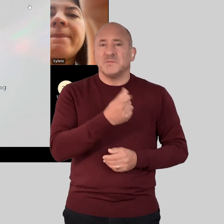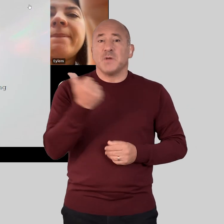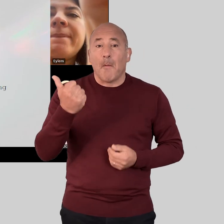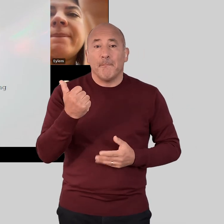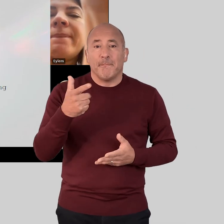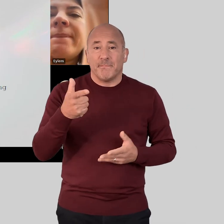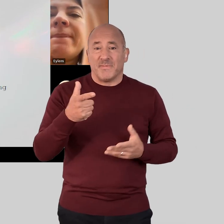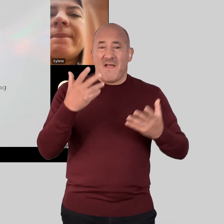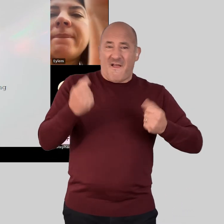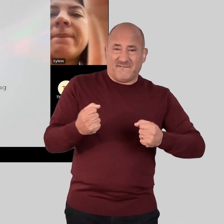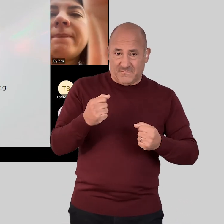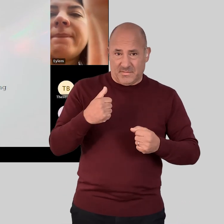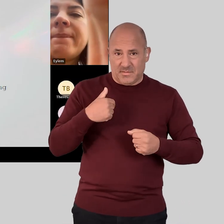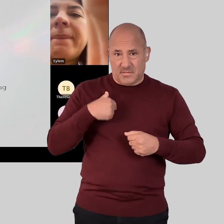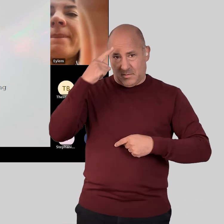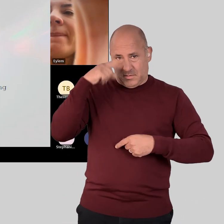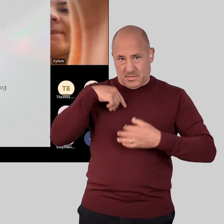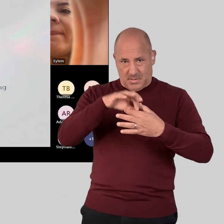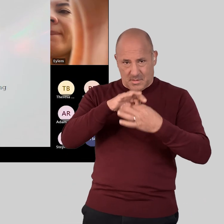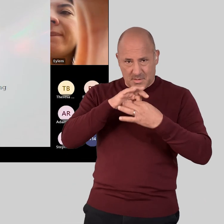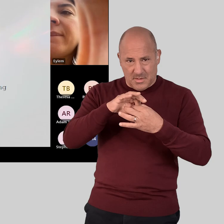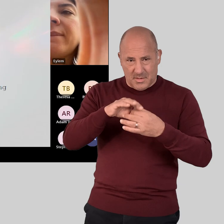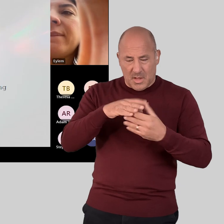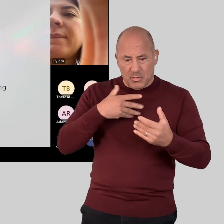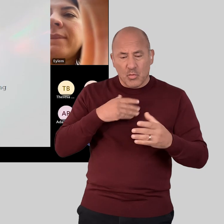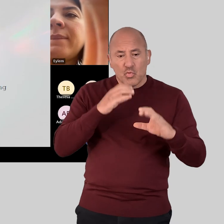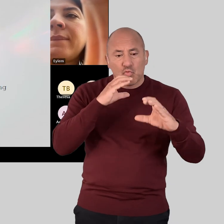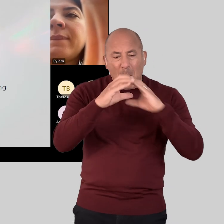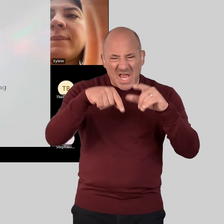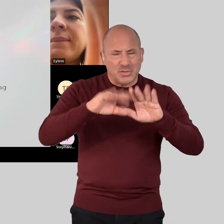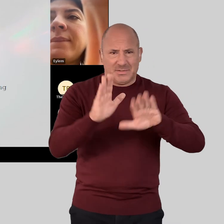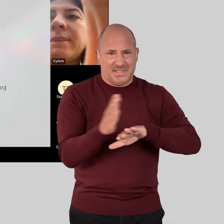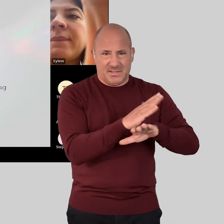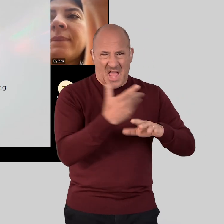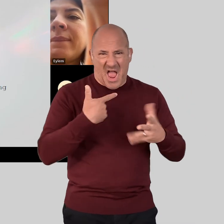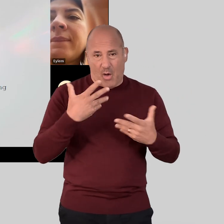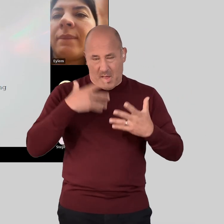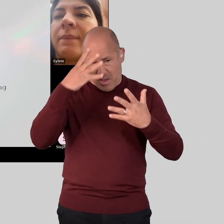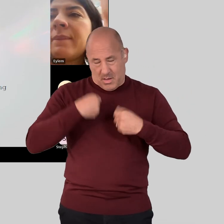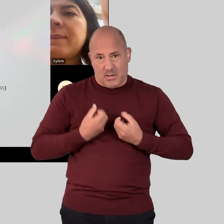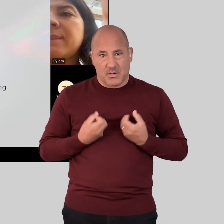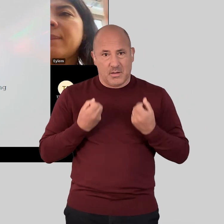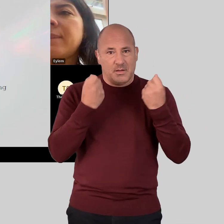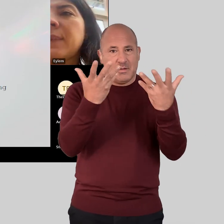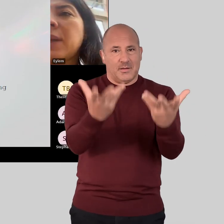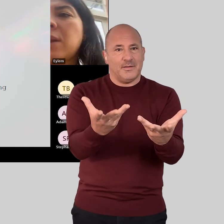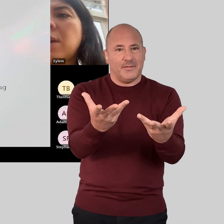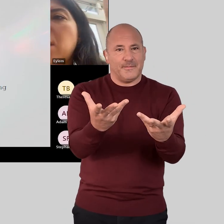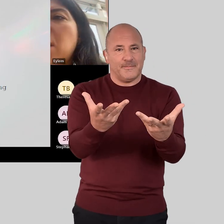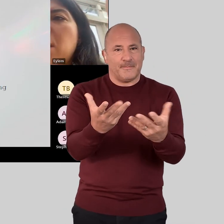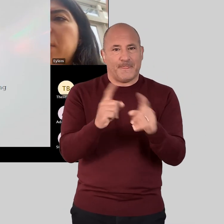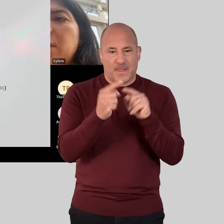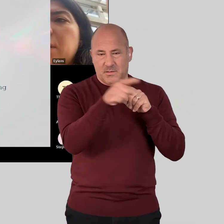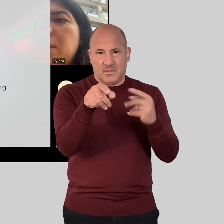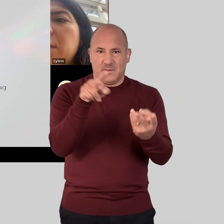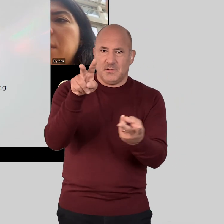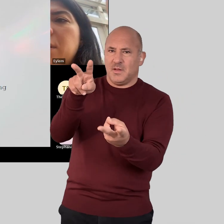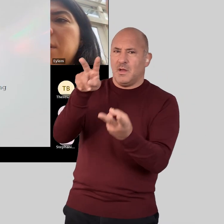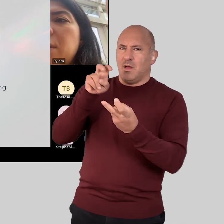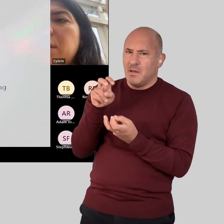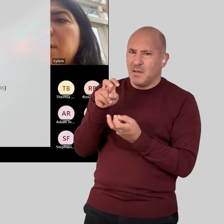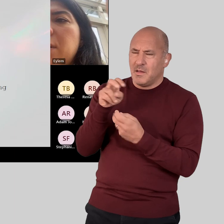different types of formats. For some, it exists in what is communicated, not even in the communication